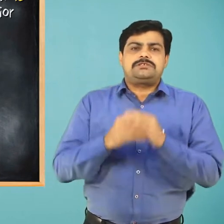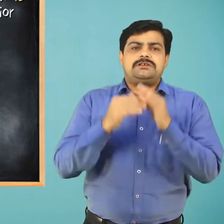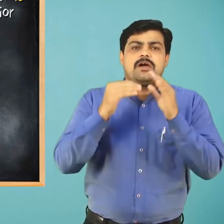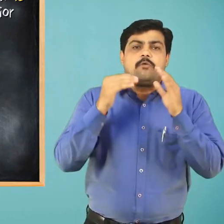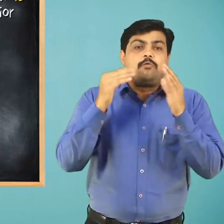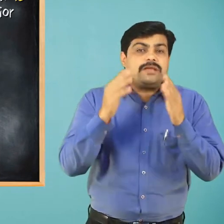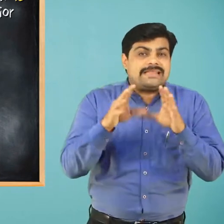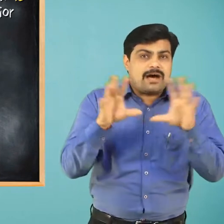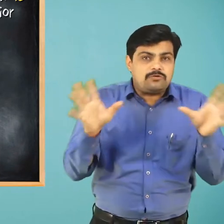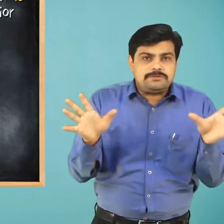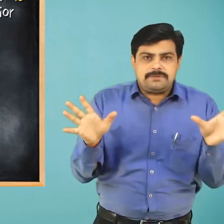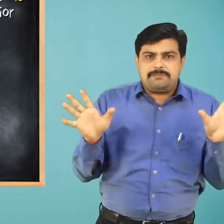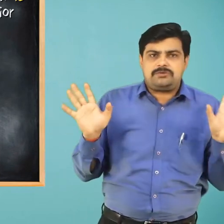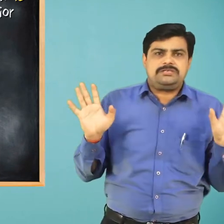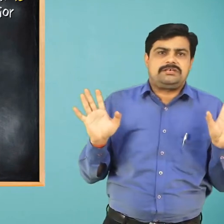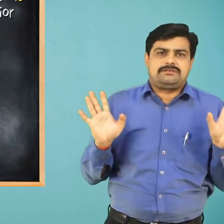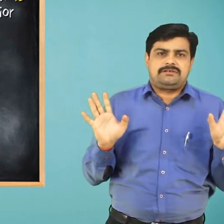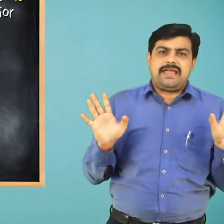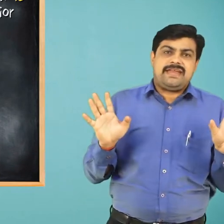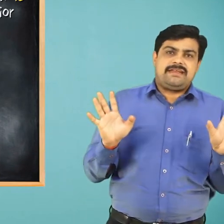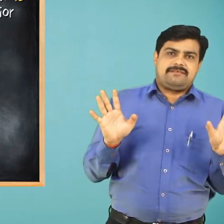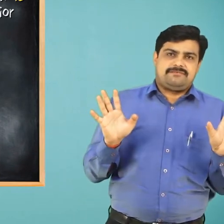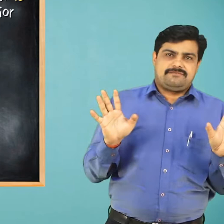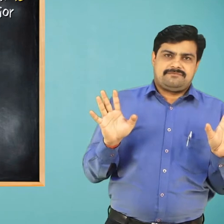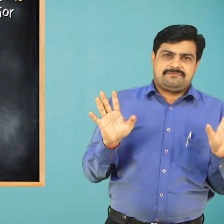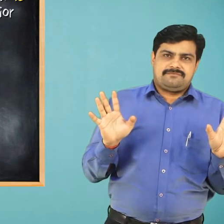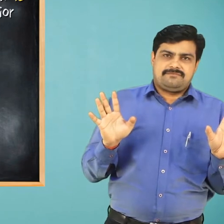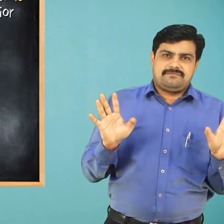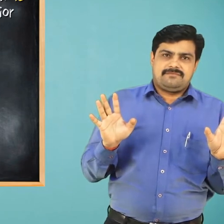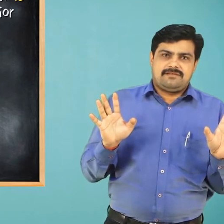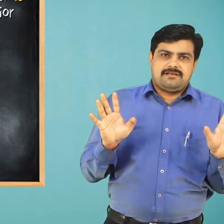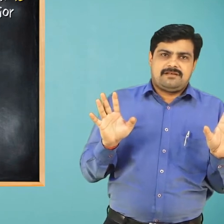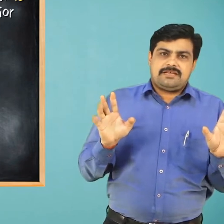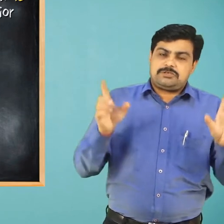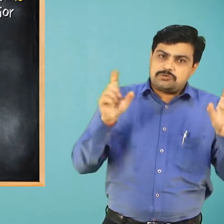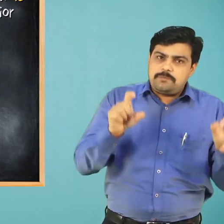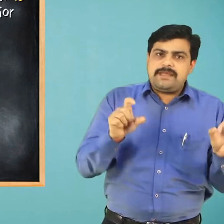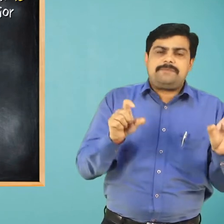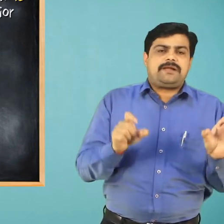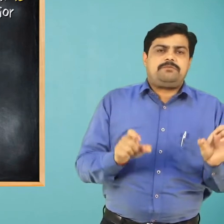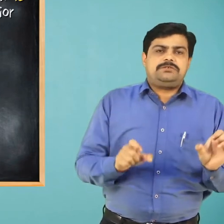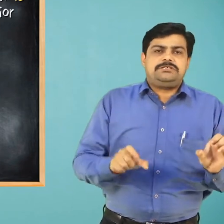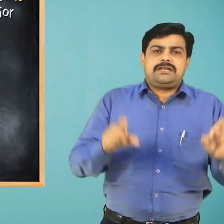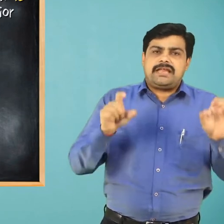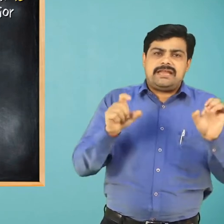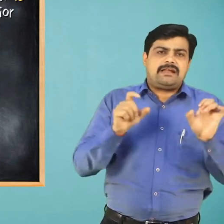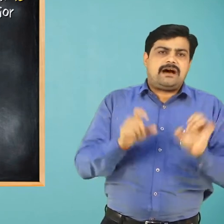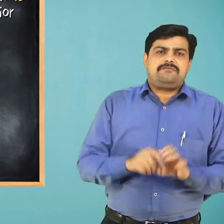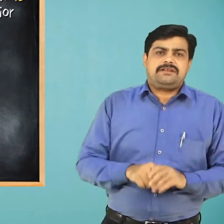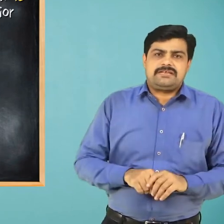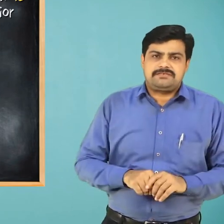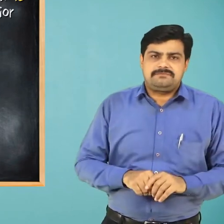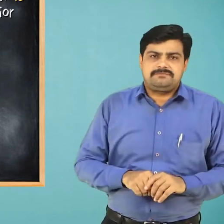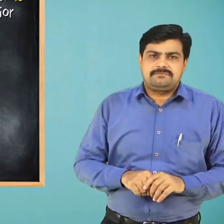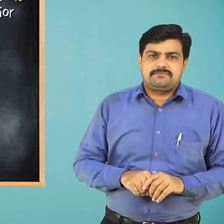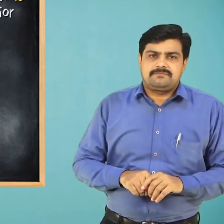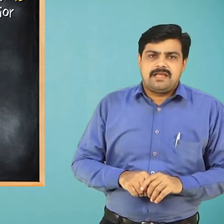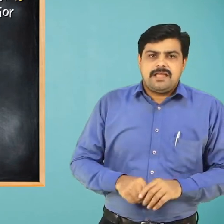used without preposition in. There should be a preposition in after it.